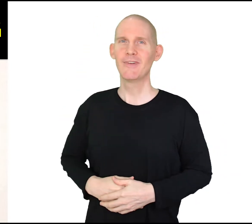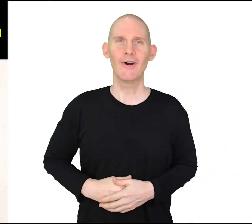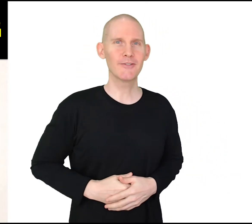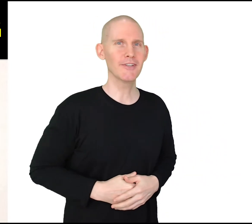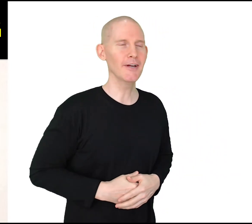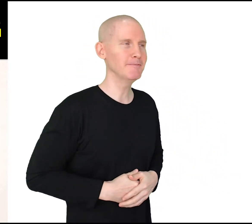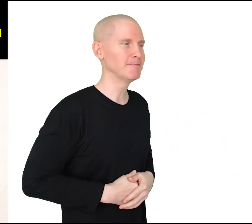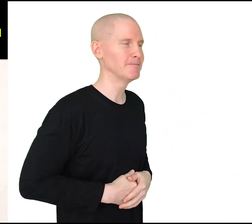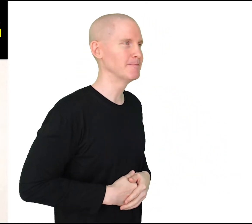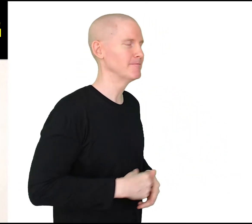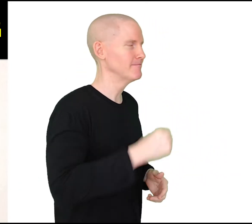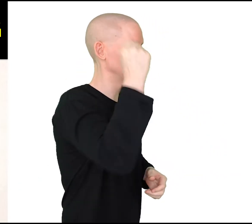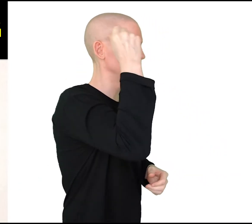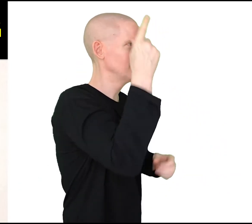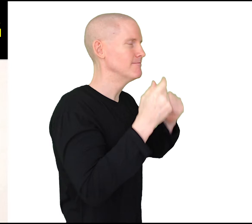Other side.